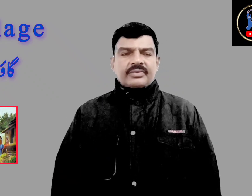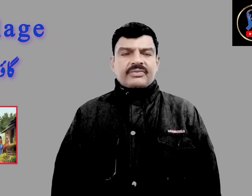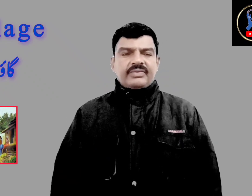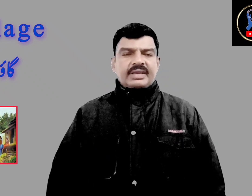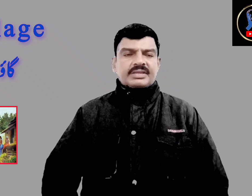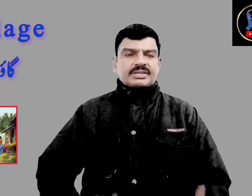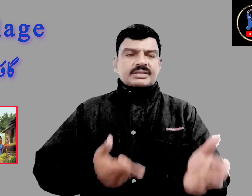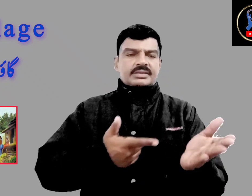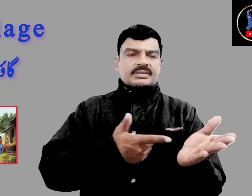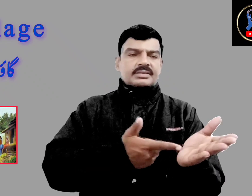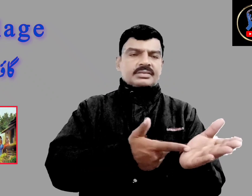village,